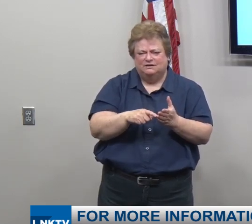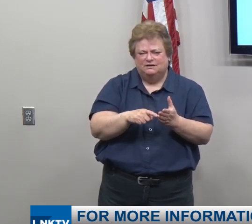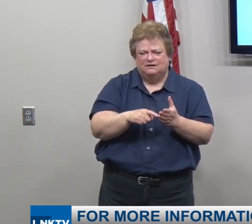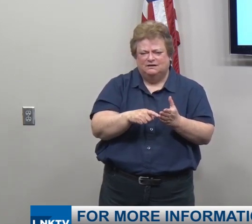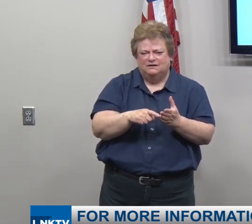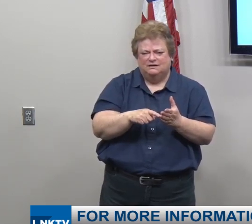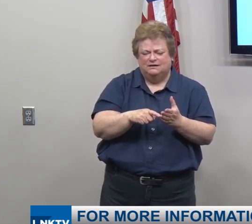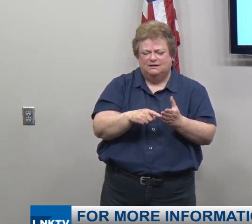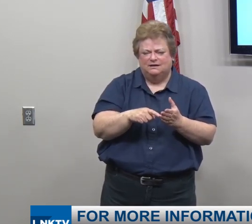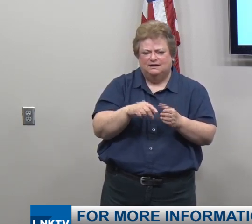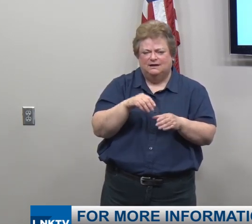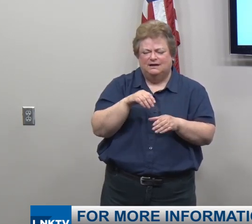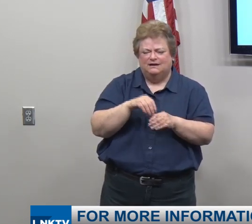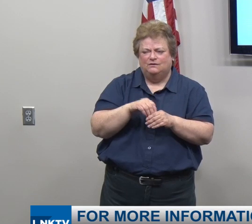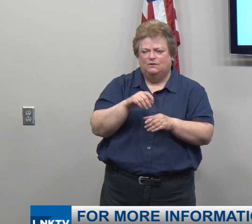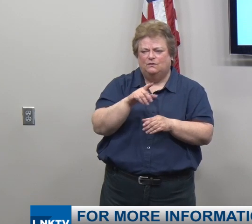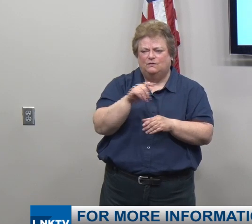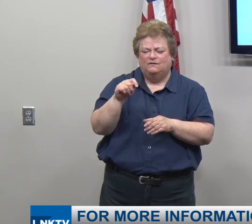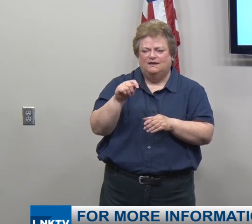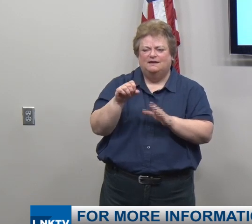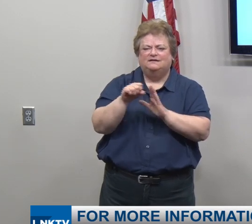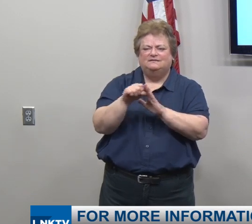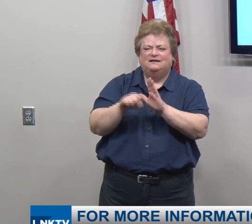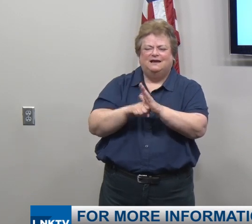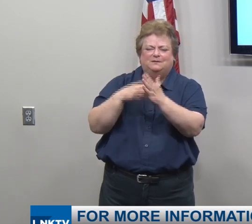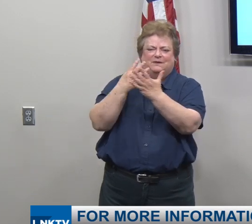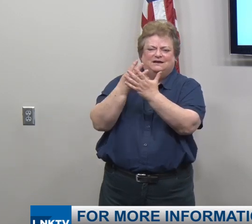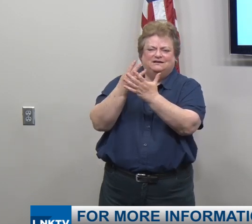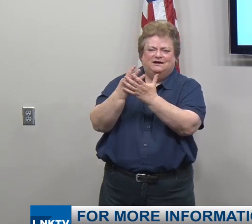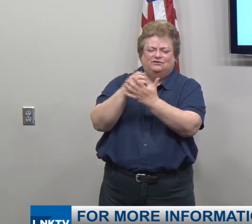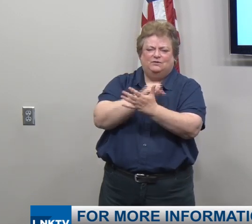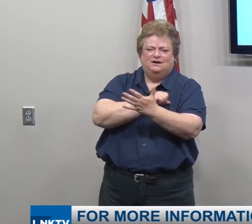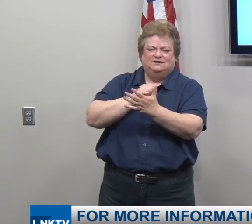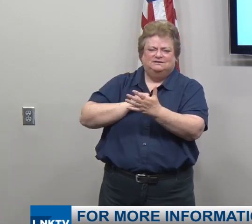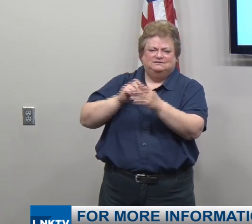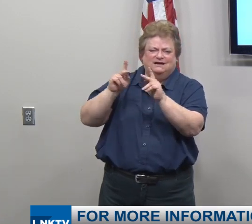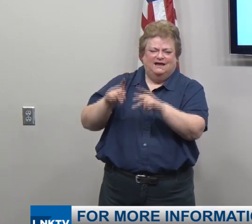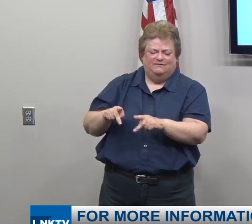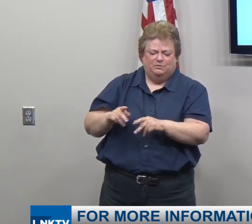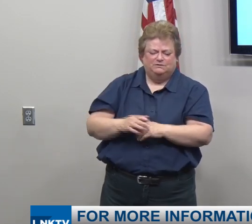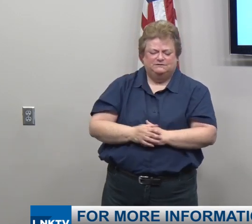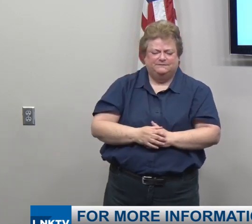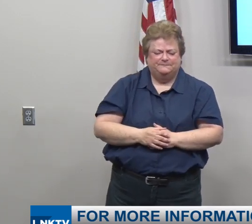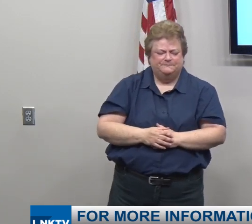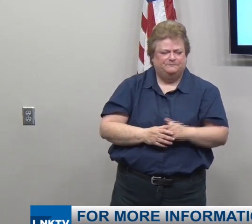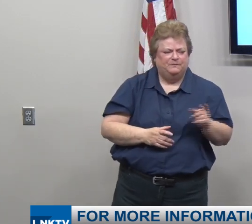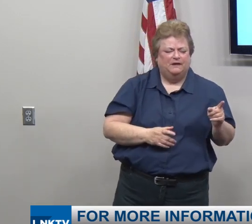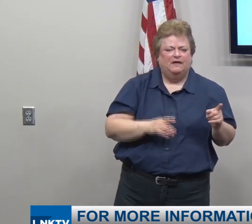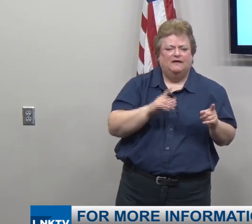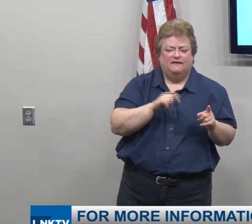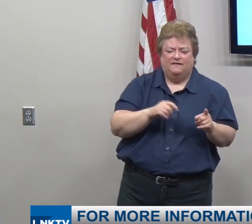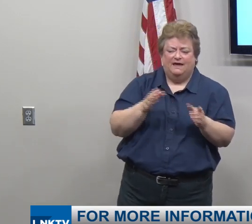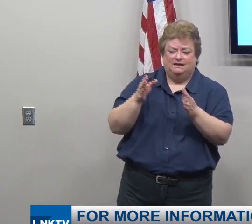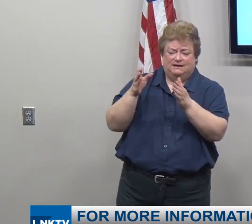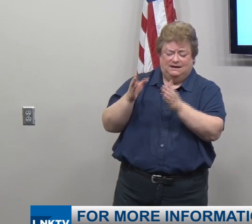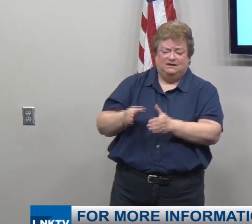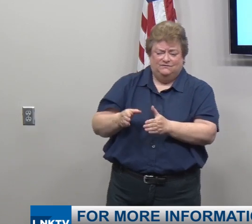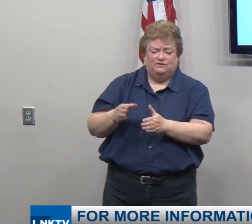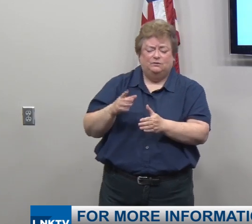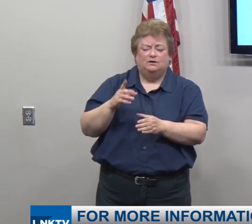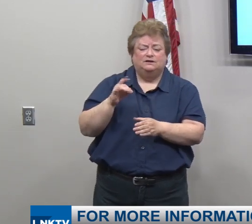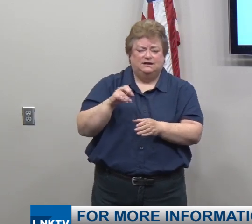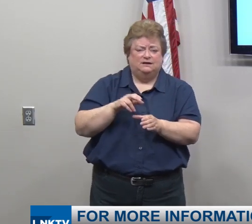state pen staff person? Okay. You know, the individual resides